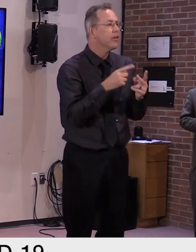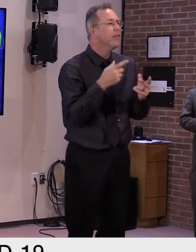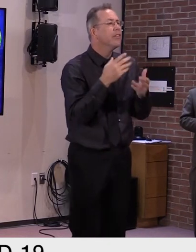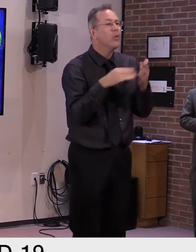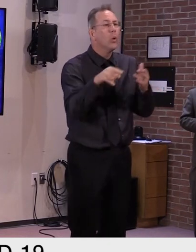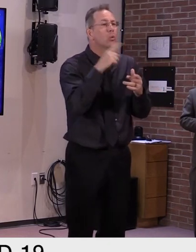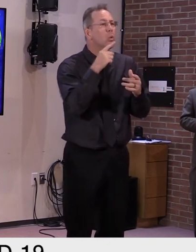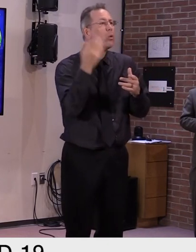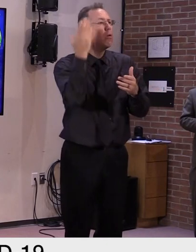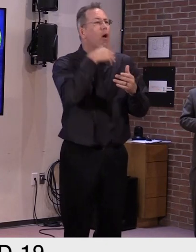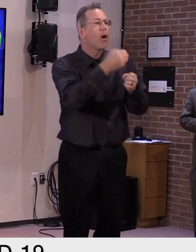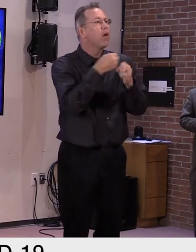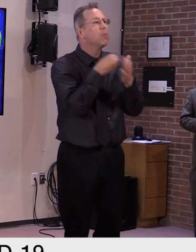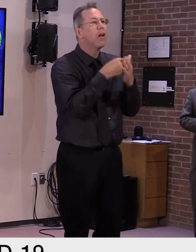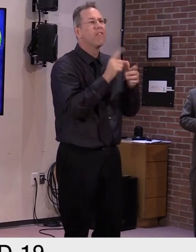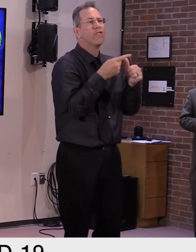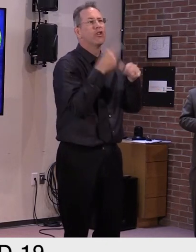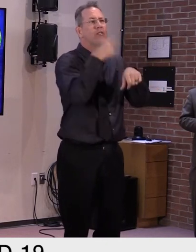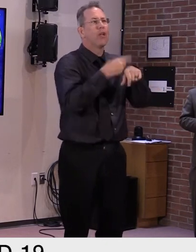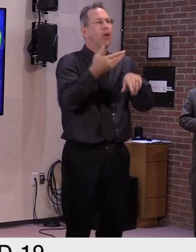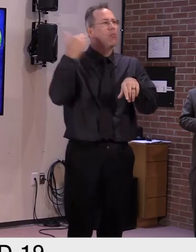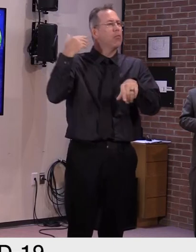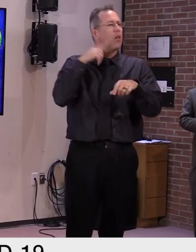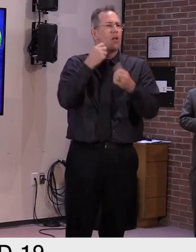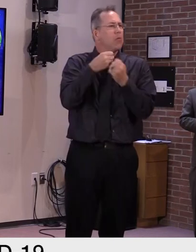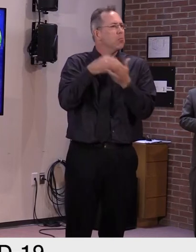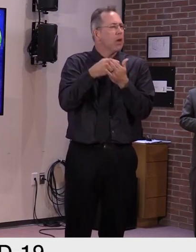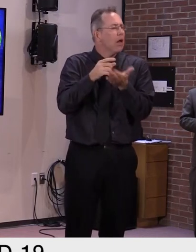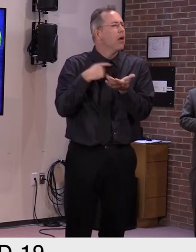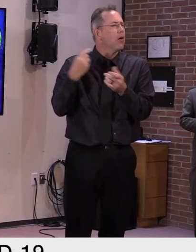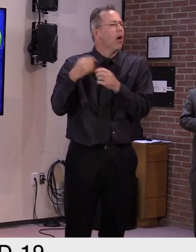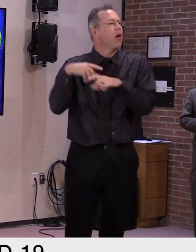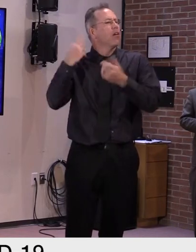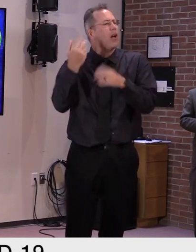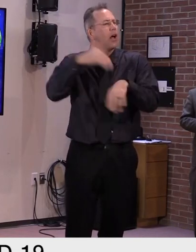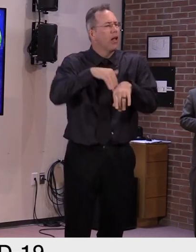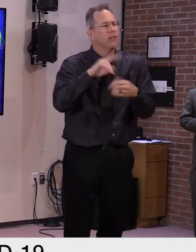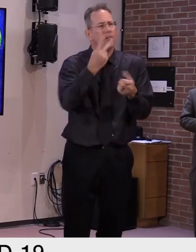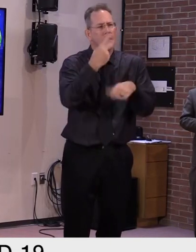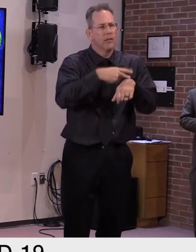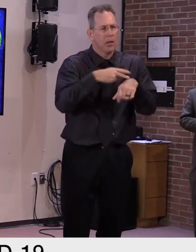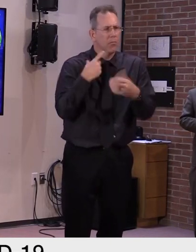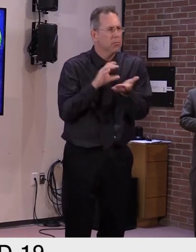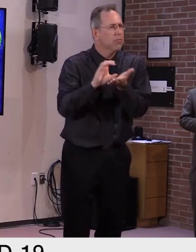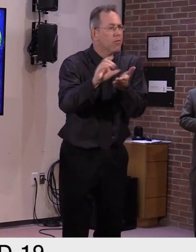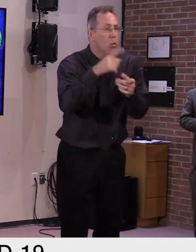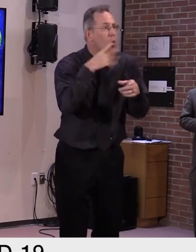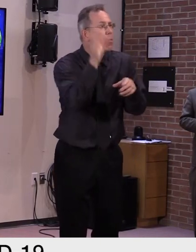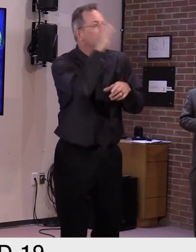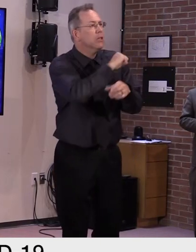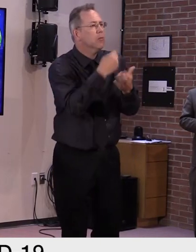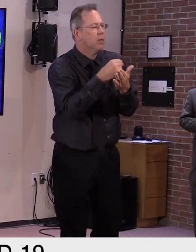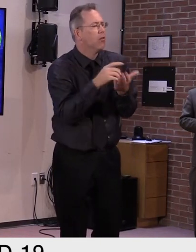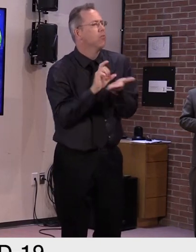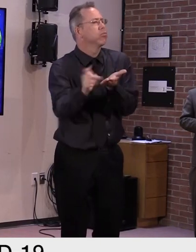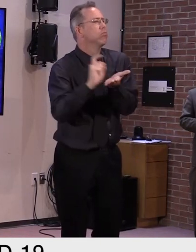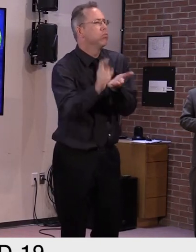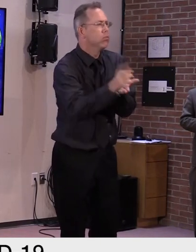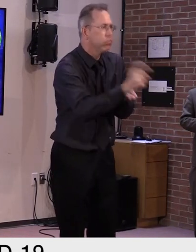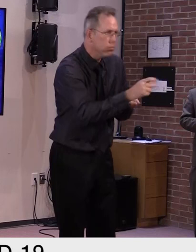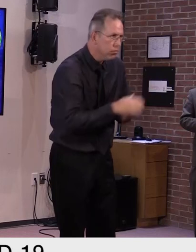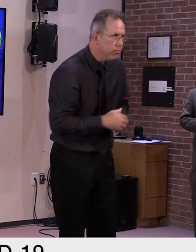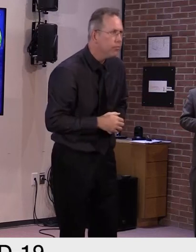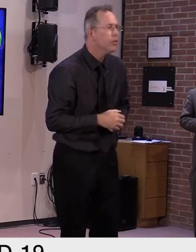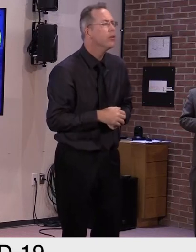sole proprietorships and new businesses that did not have a full 2019 revenue in which to compare their 2020